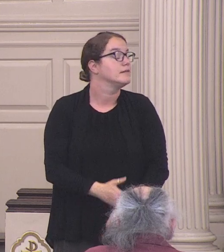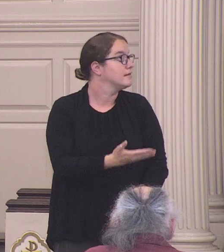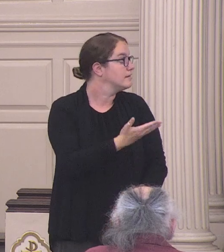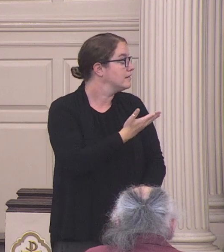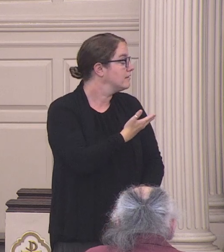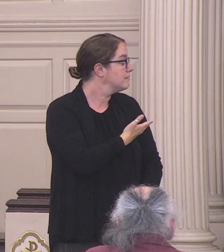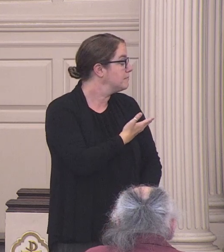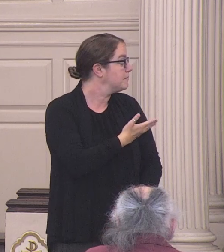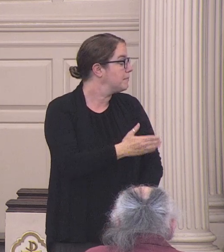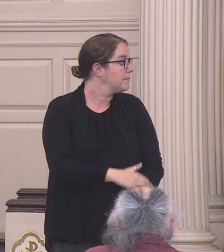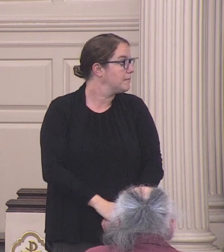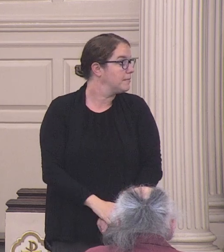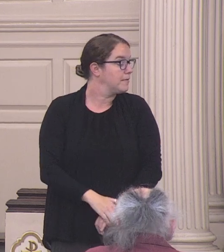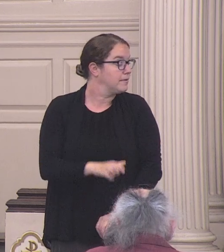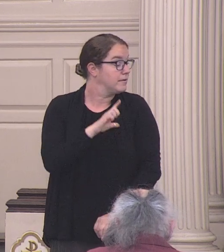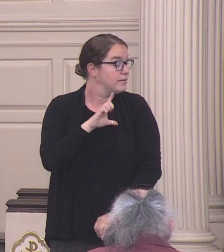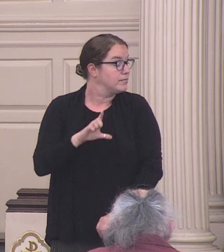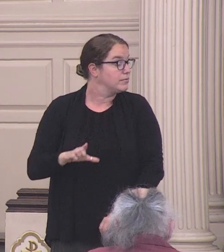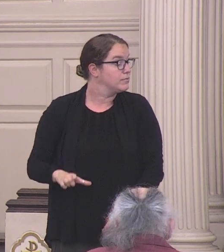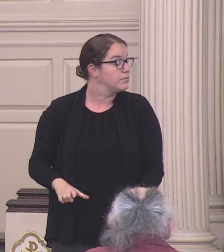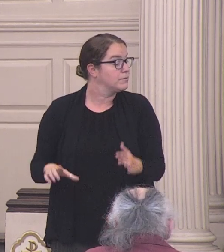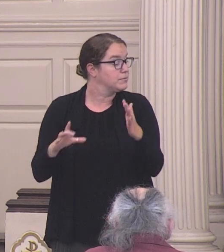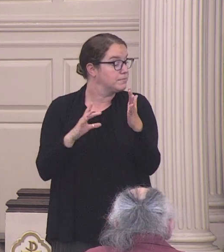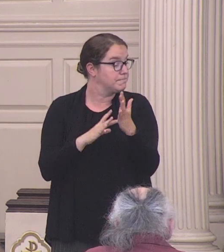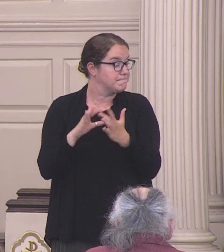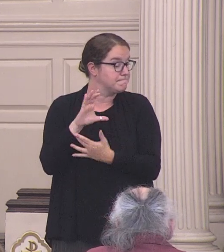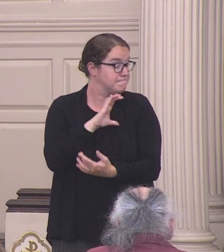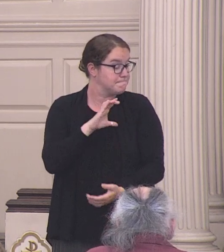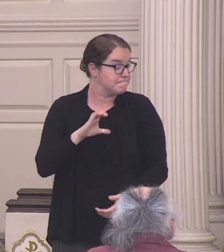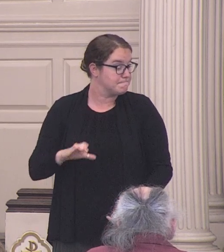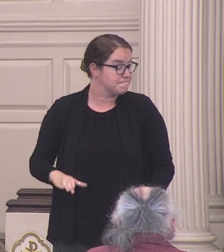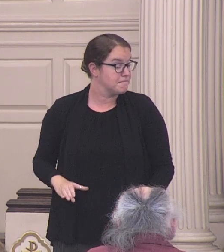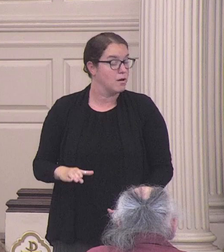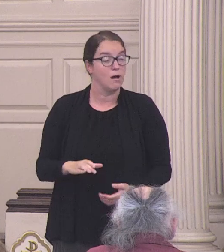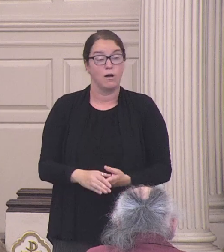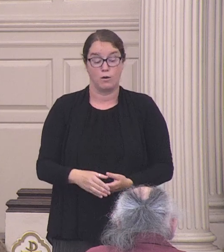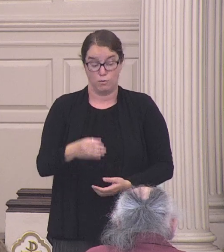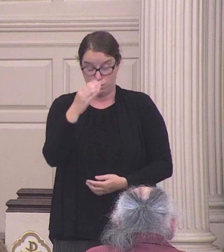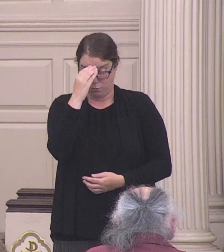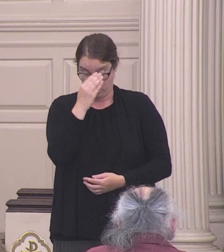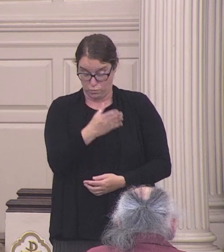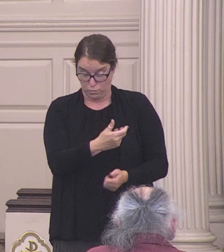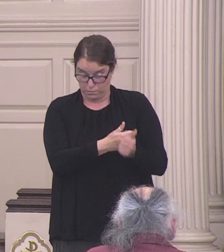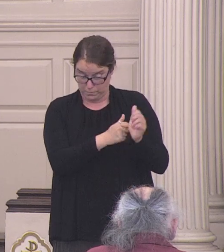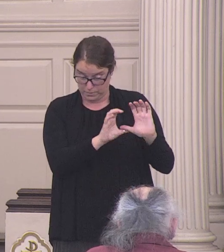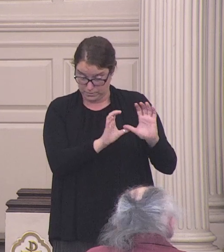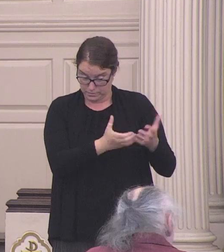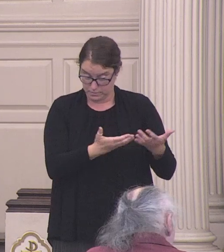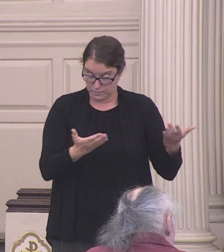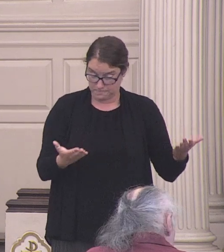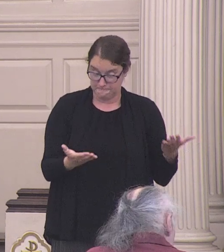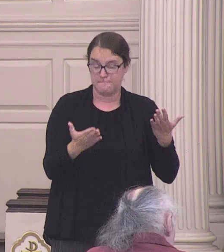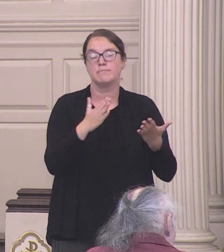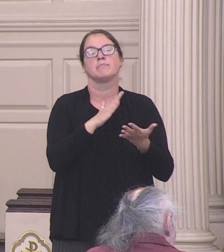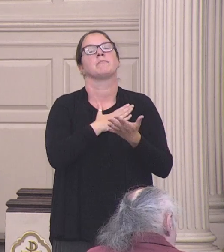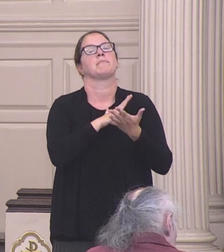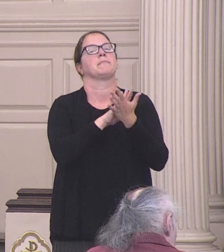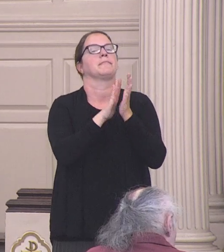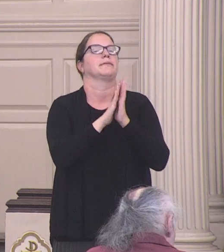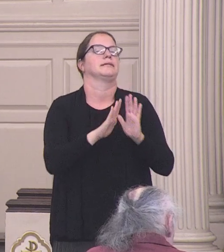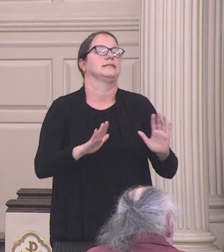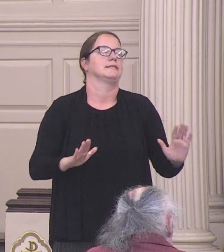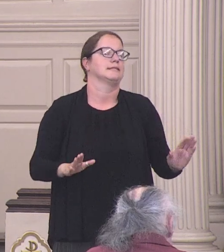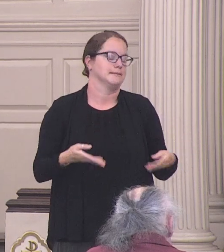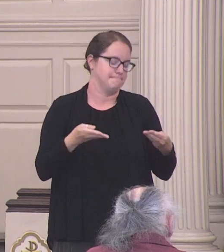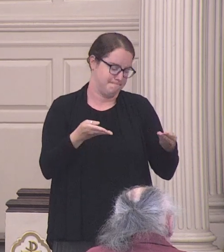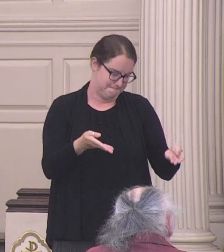forever. Lord Jesus Christ, who said to your apostles, peace I leave you, my peace I give you, look not